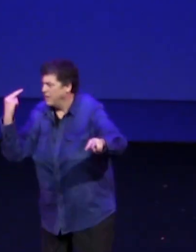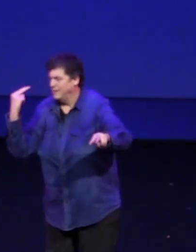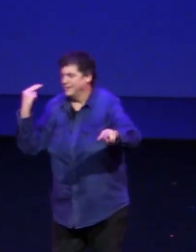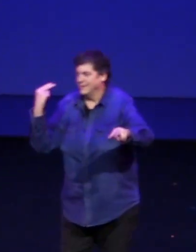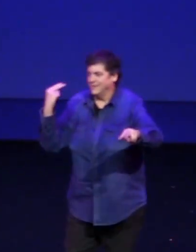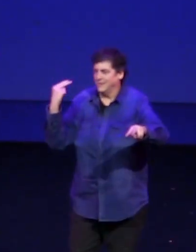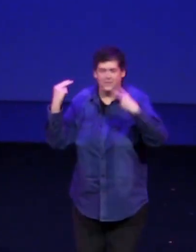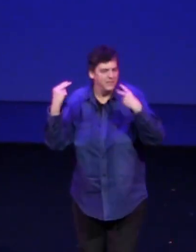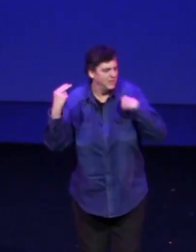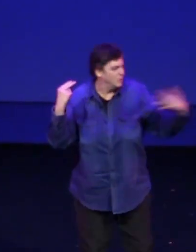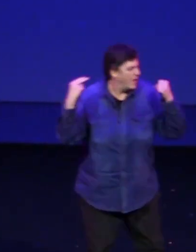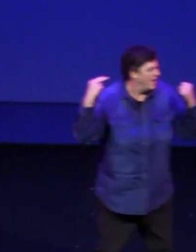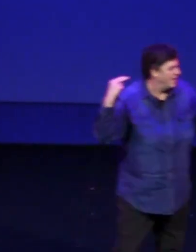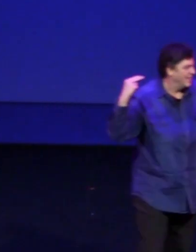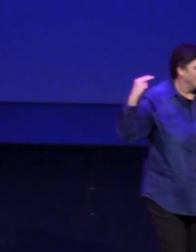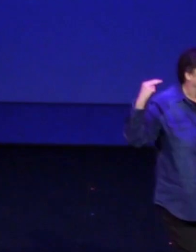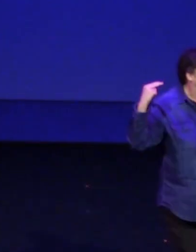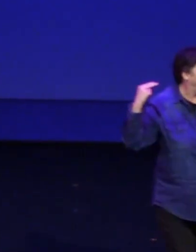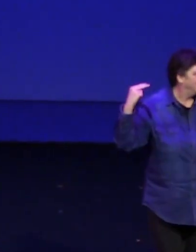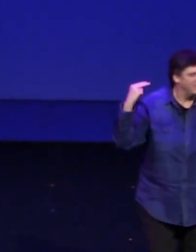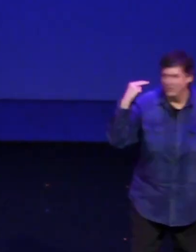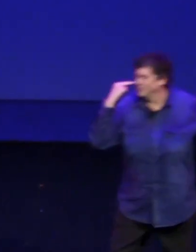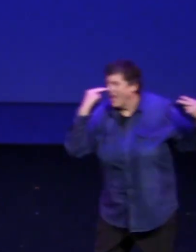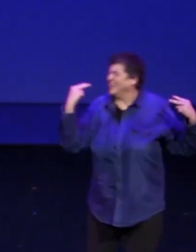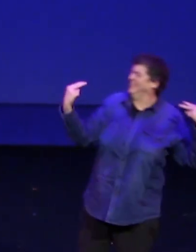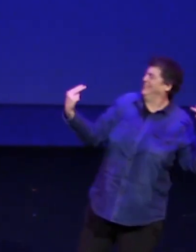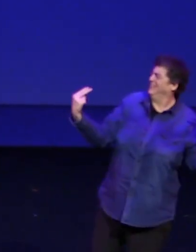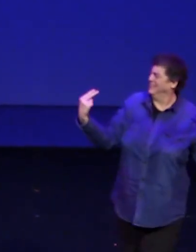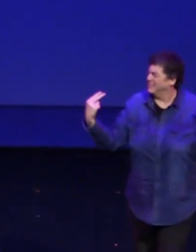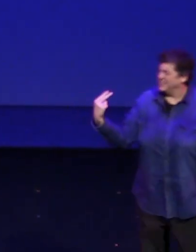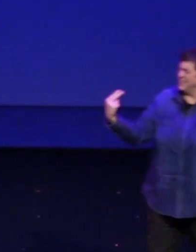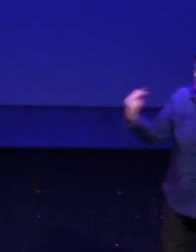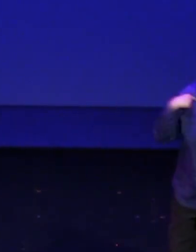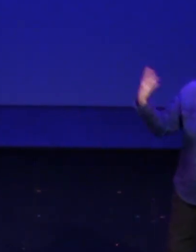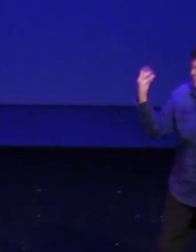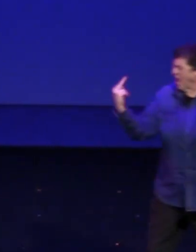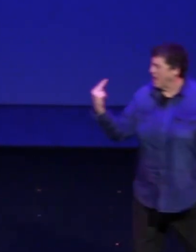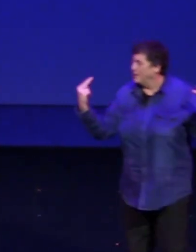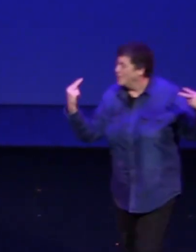I won. Was it me? Did I win? Me? Me. I